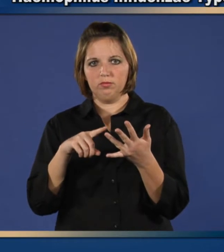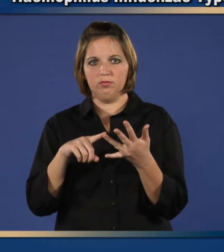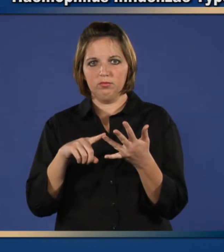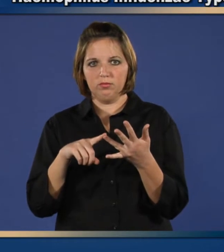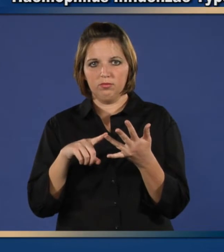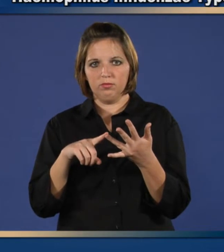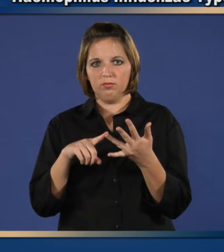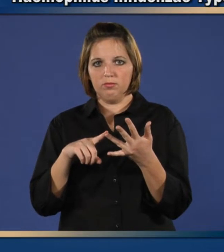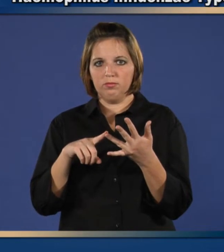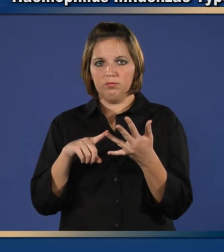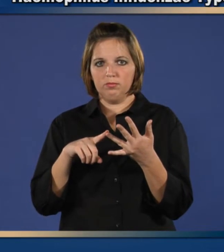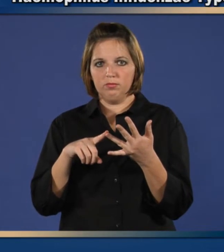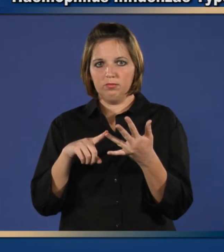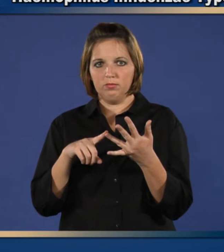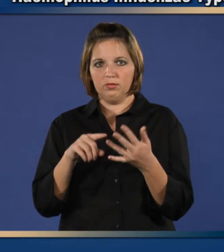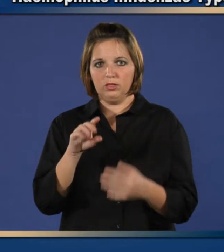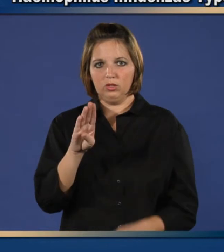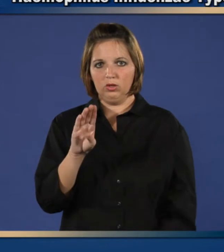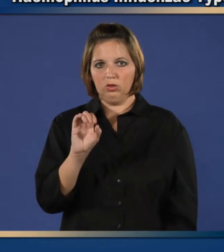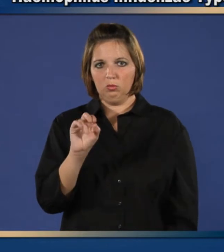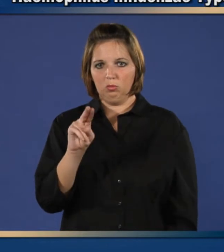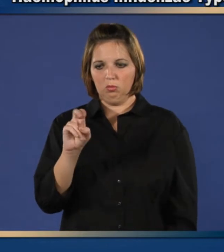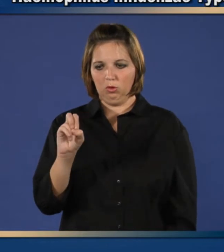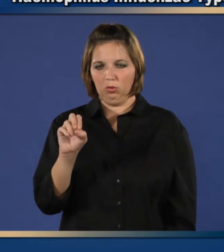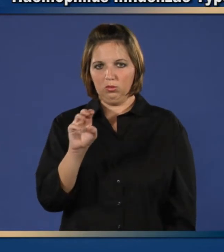bone marrow transplant,